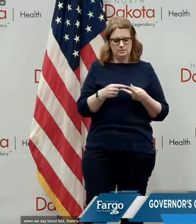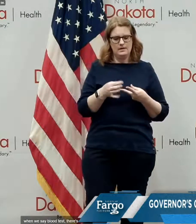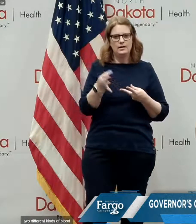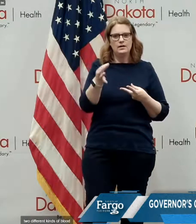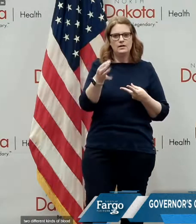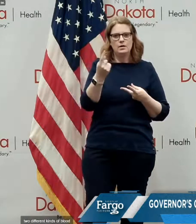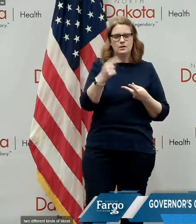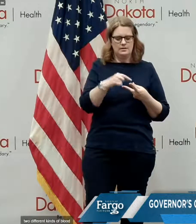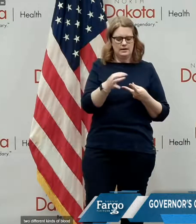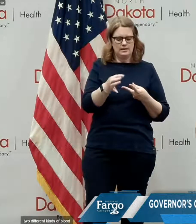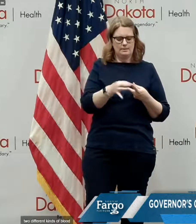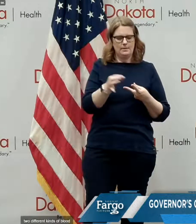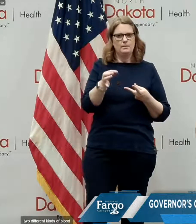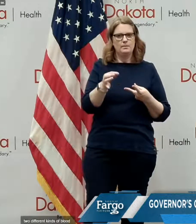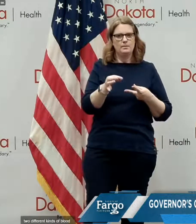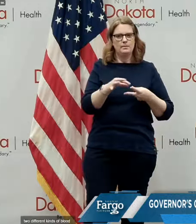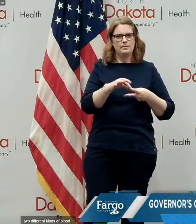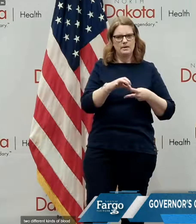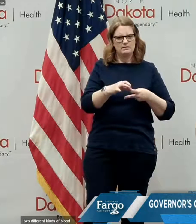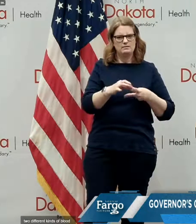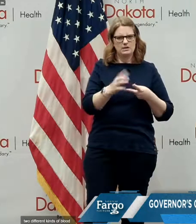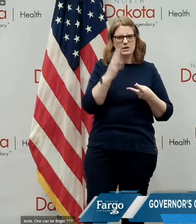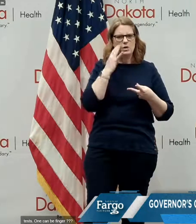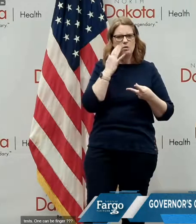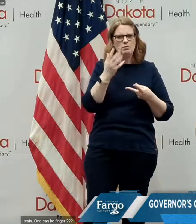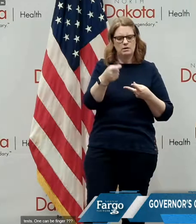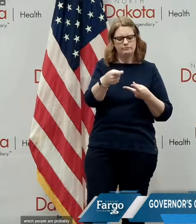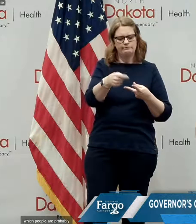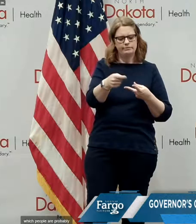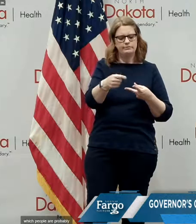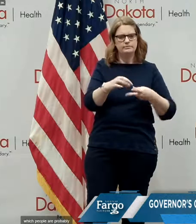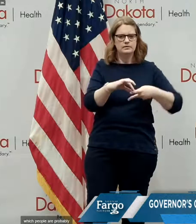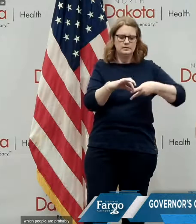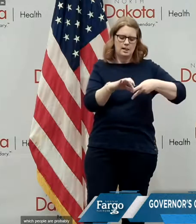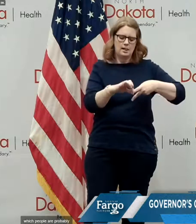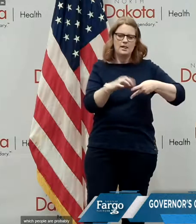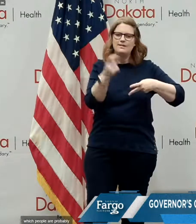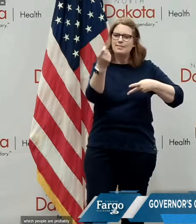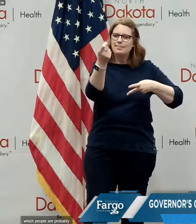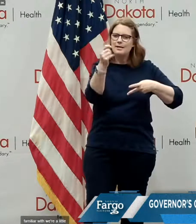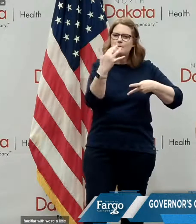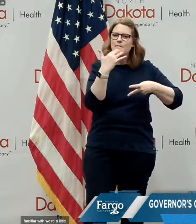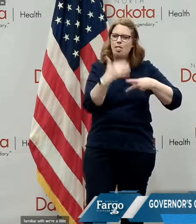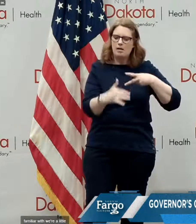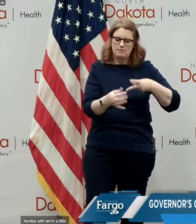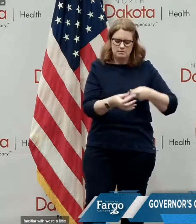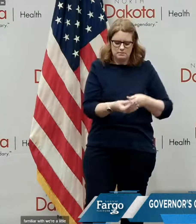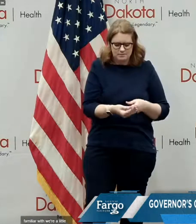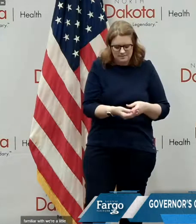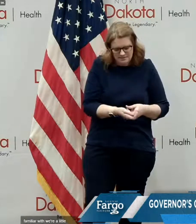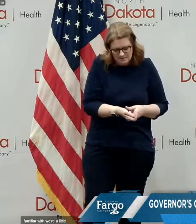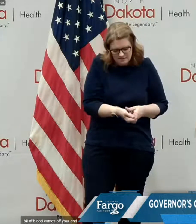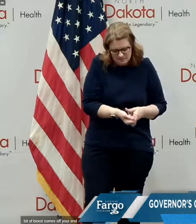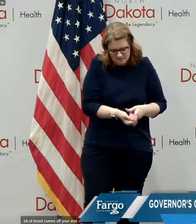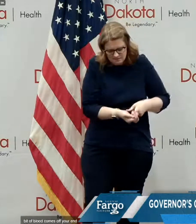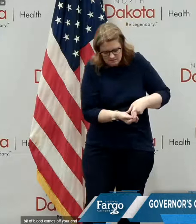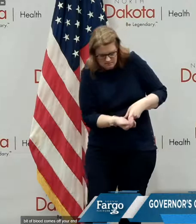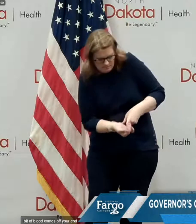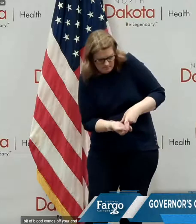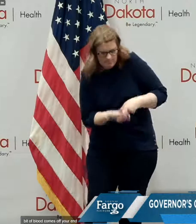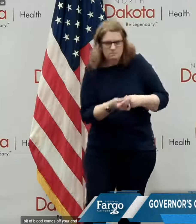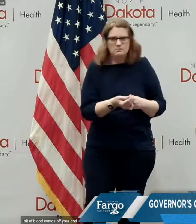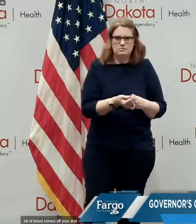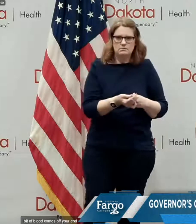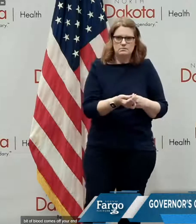a finger prick, which people are probably familiar with, where a little bit of blood comes off your end of your finger and then goes on to